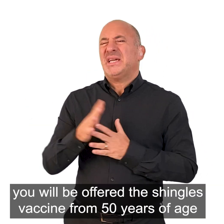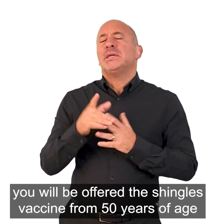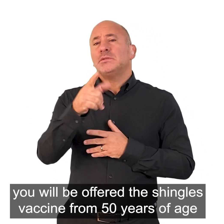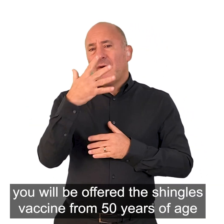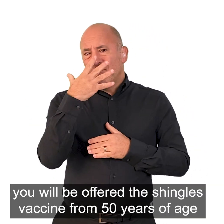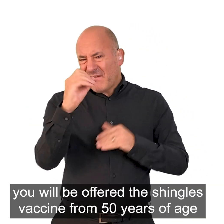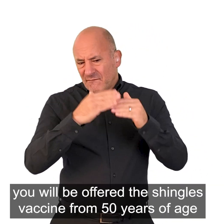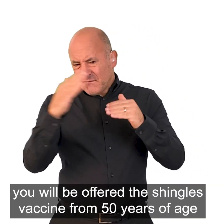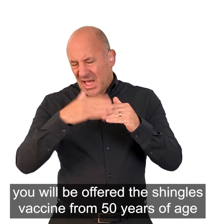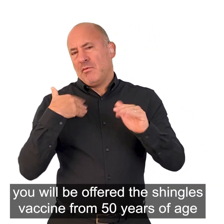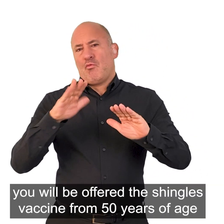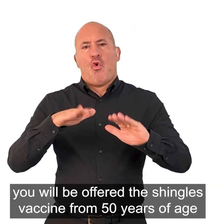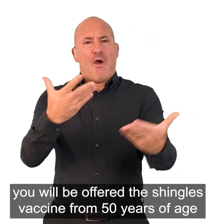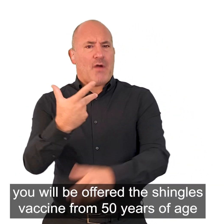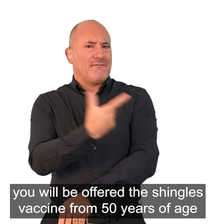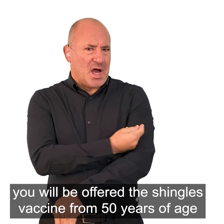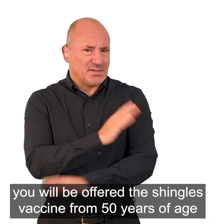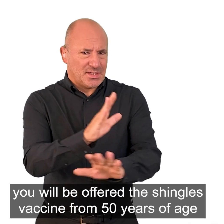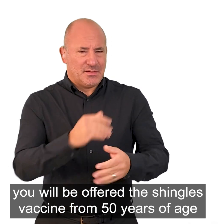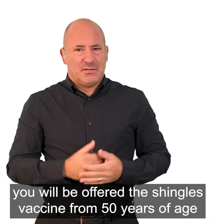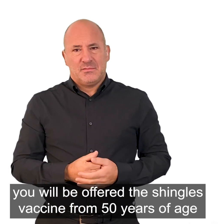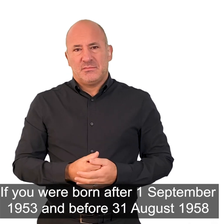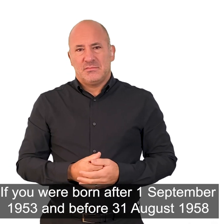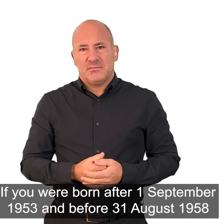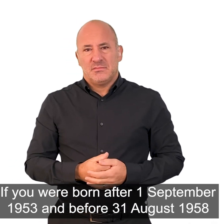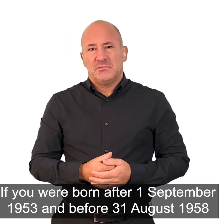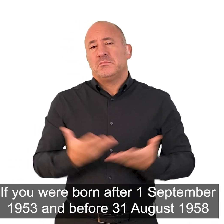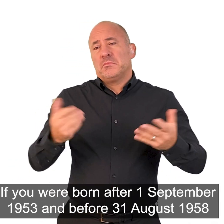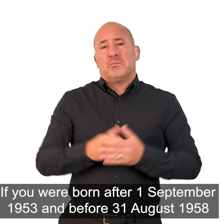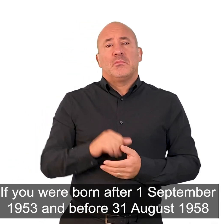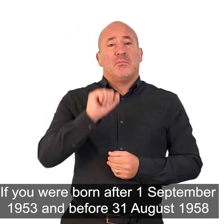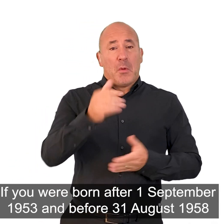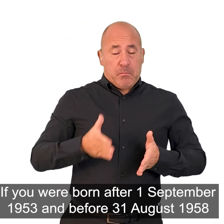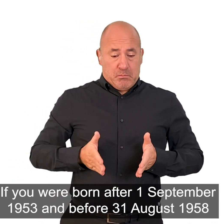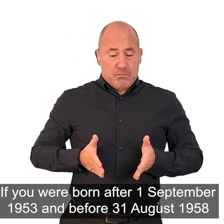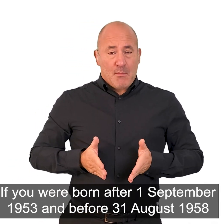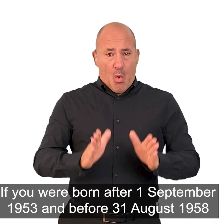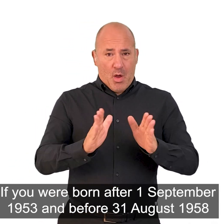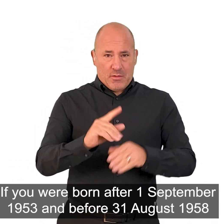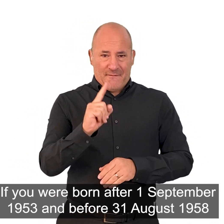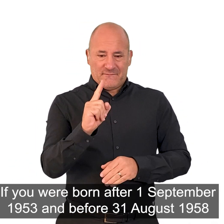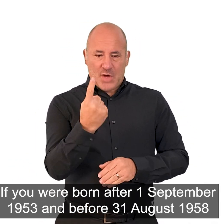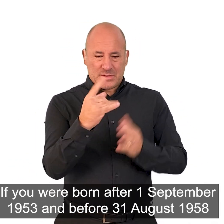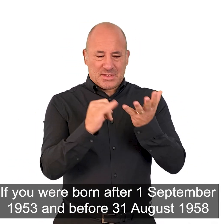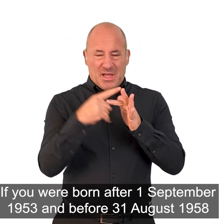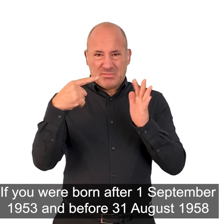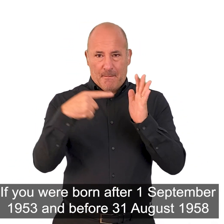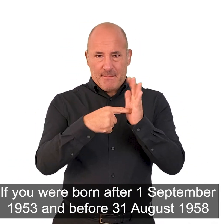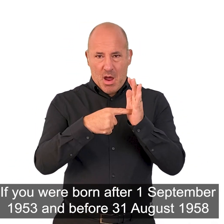you'll be offered the shingles vaccine from 50 years of age. If you were born after the 1st of September 1953 and